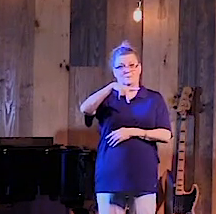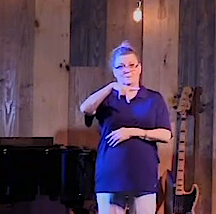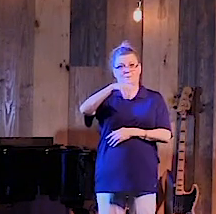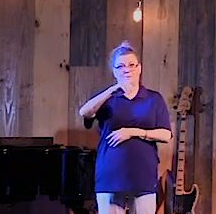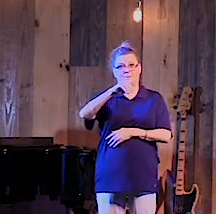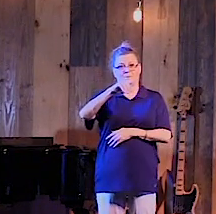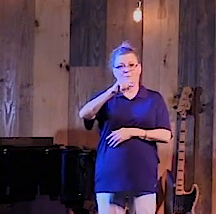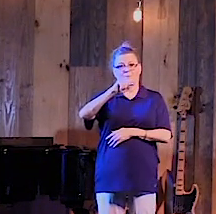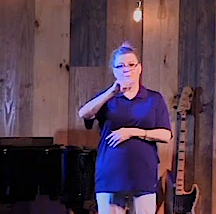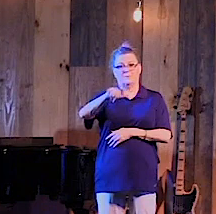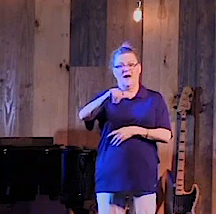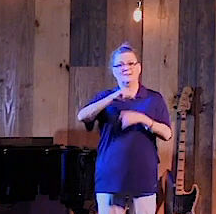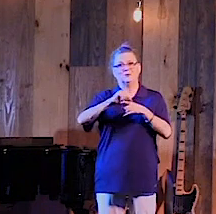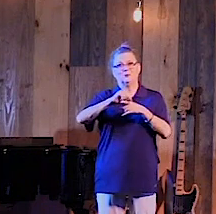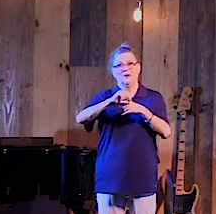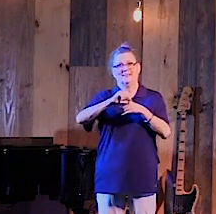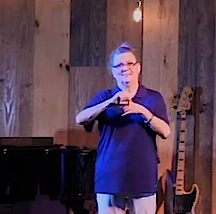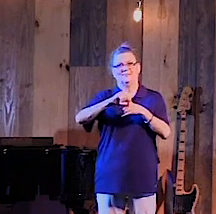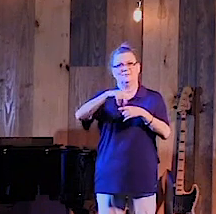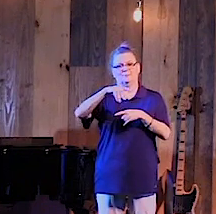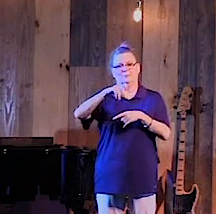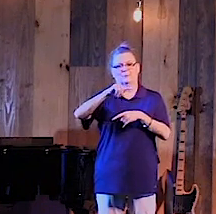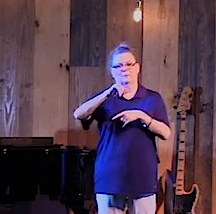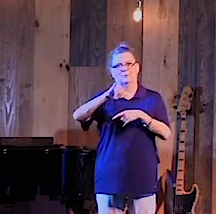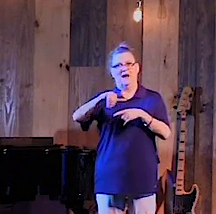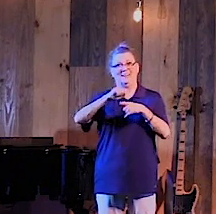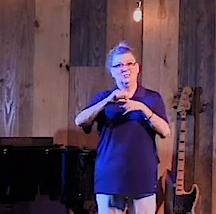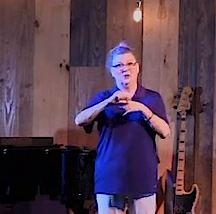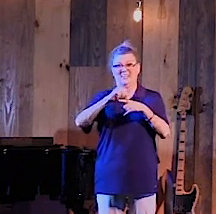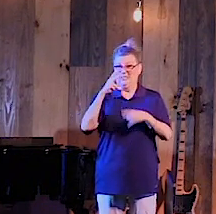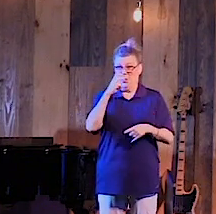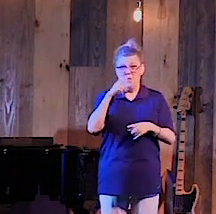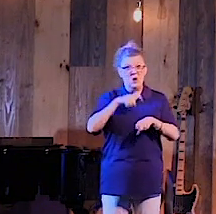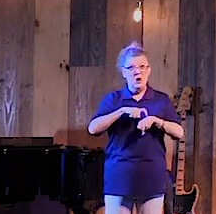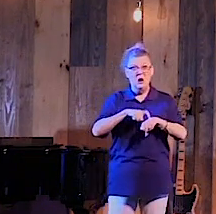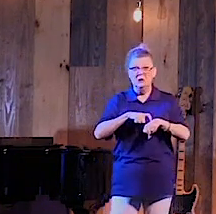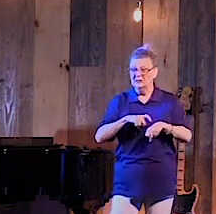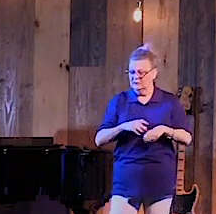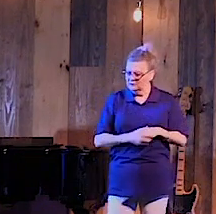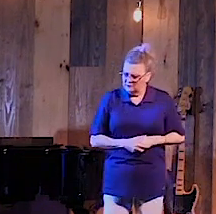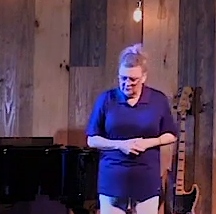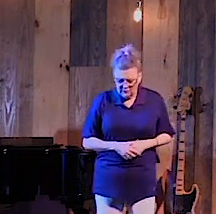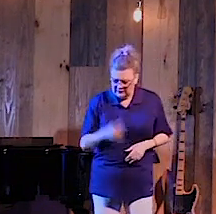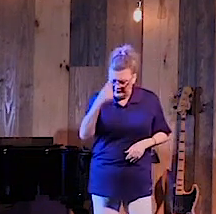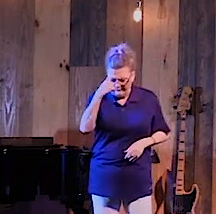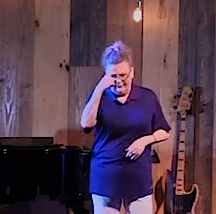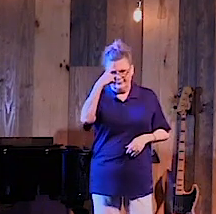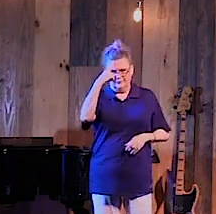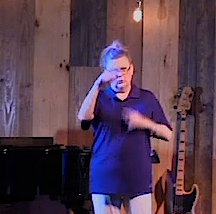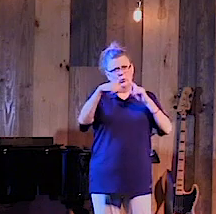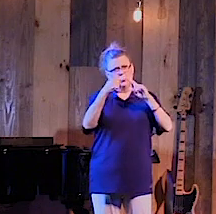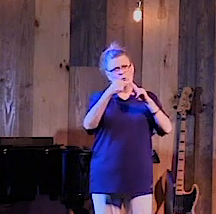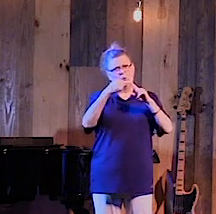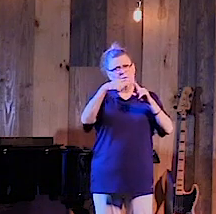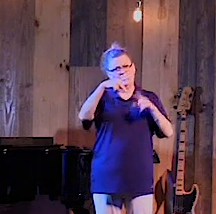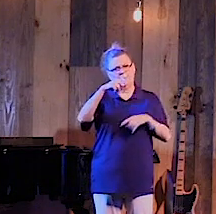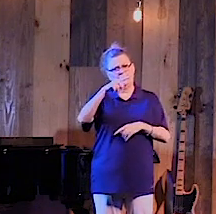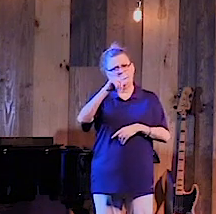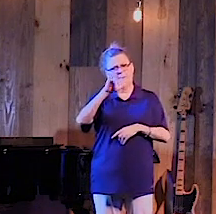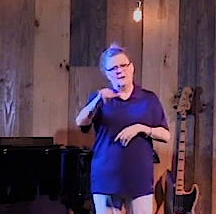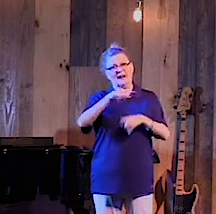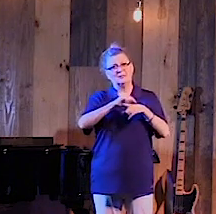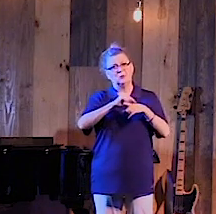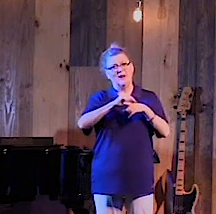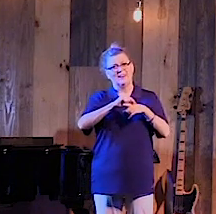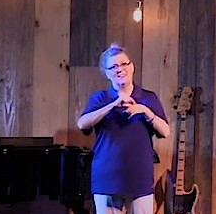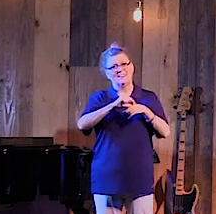gets really good. Potty training stage is the weirdest time in your life. I mean, think about it. When you're potty training, you applaud